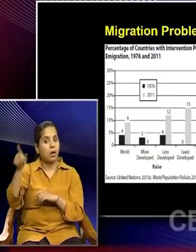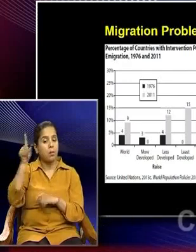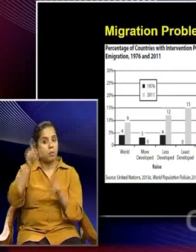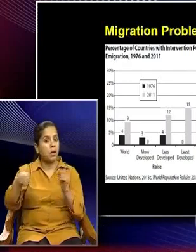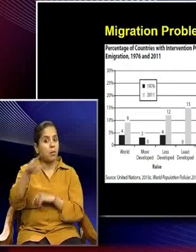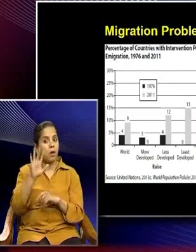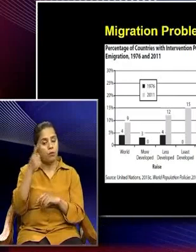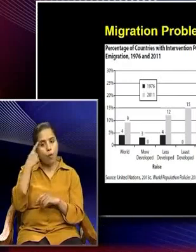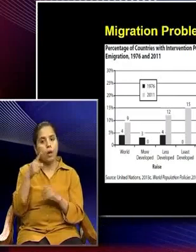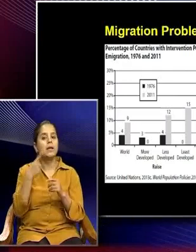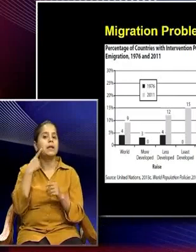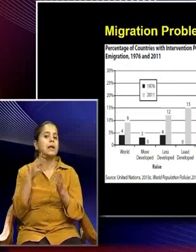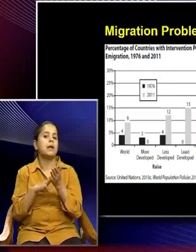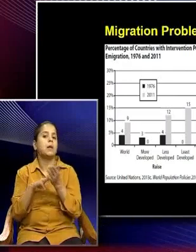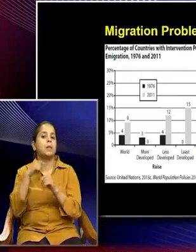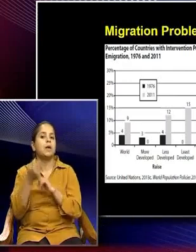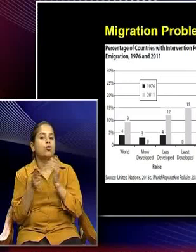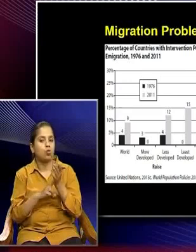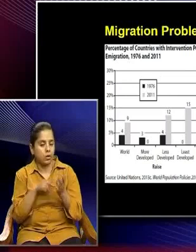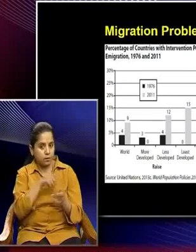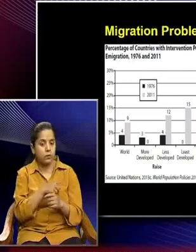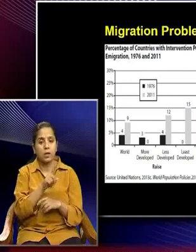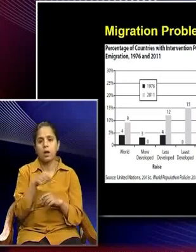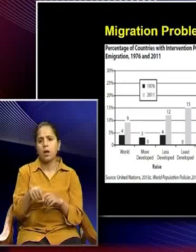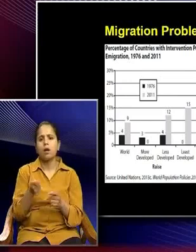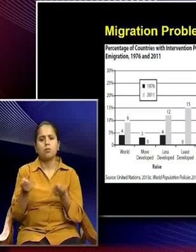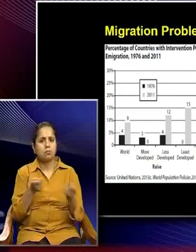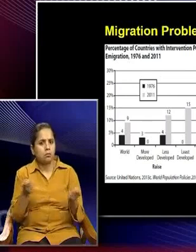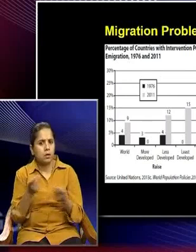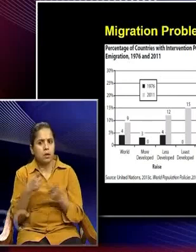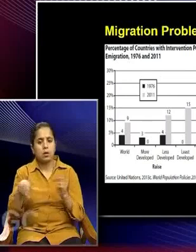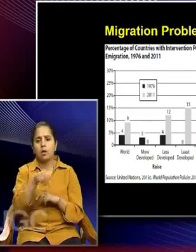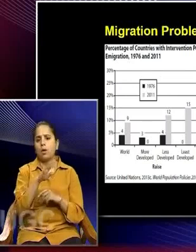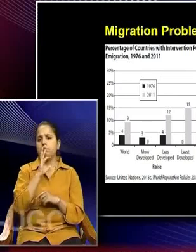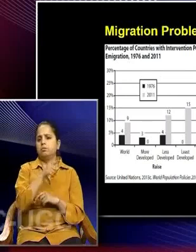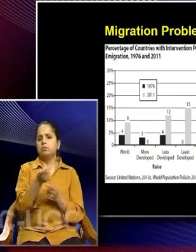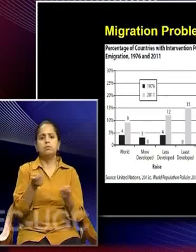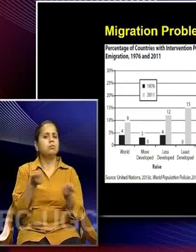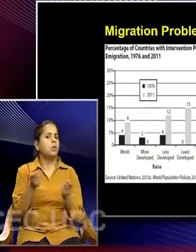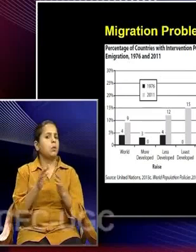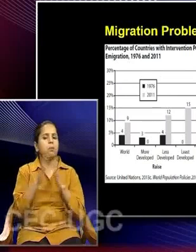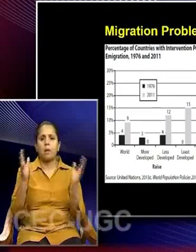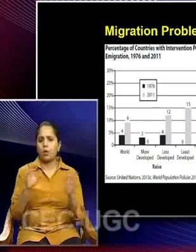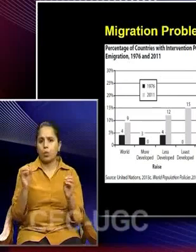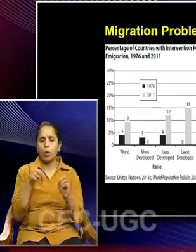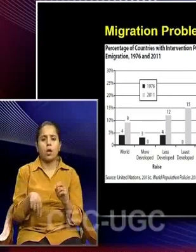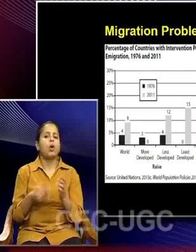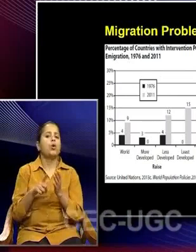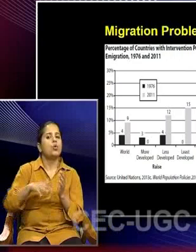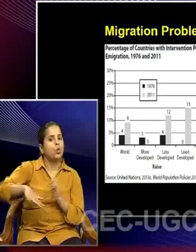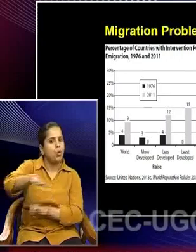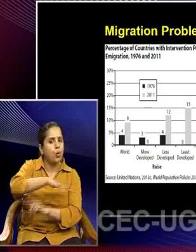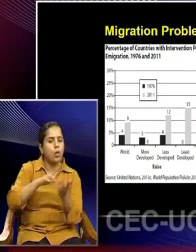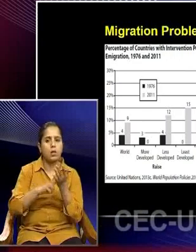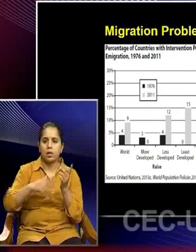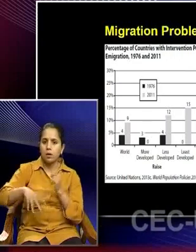for immigration, wherein they are they really do not regulate it much. If the local nationals want to